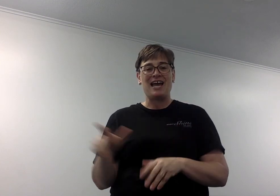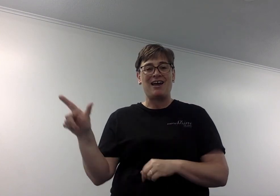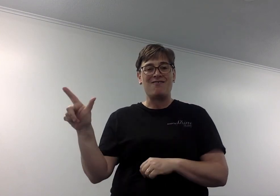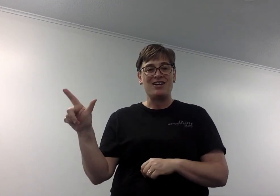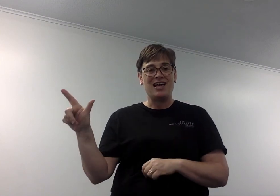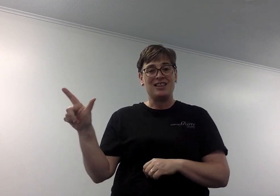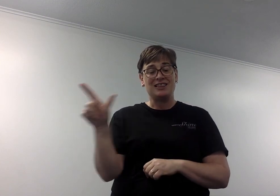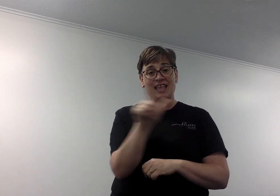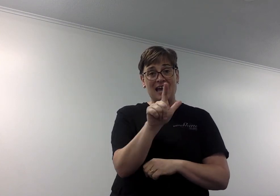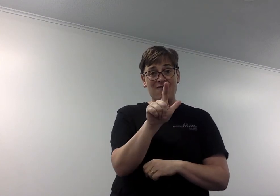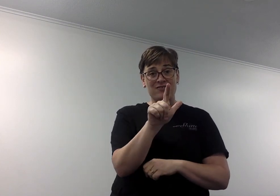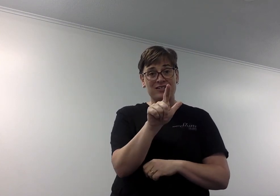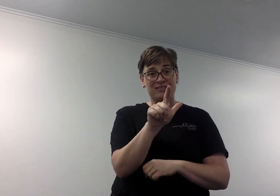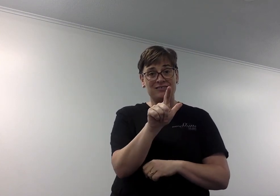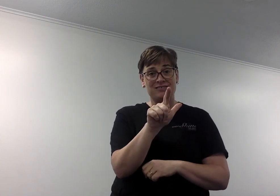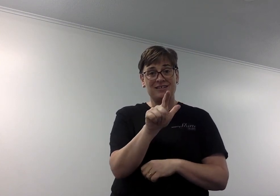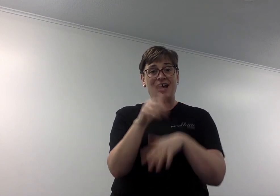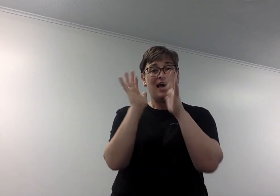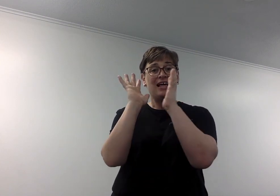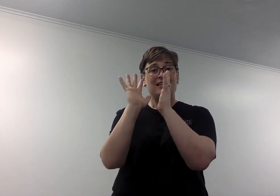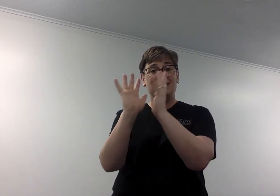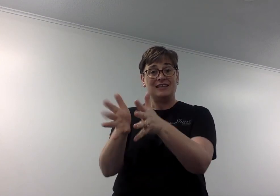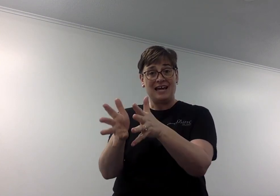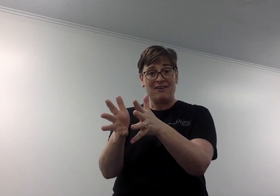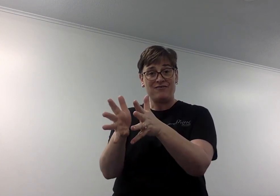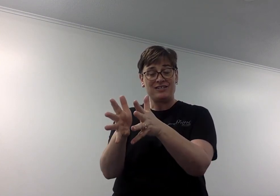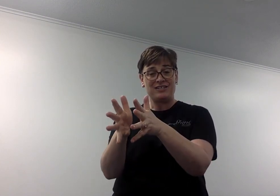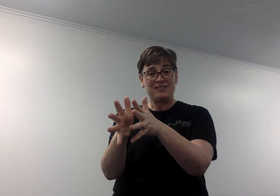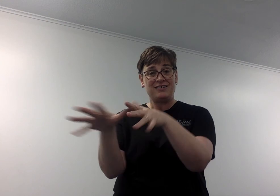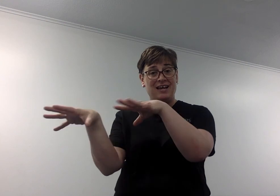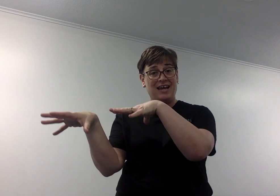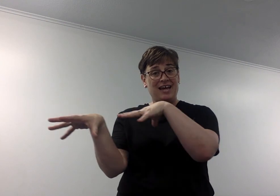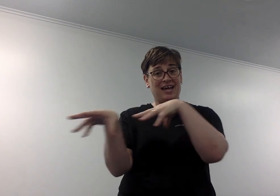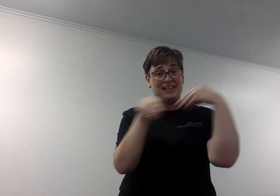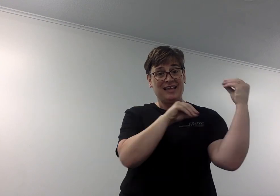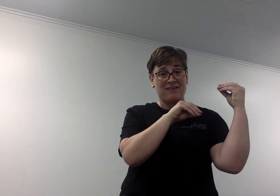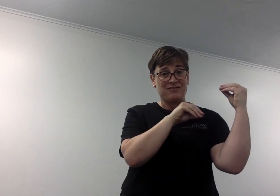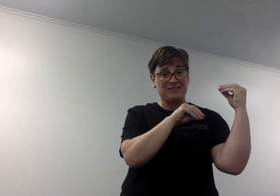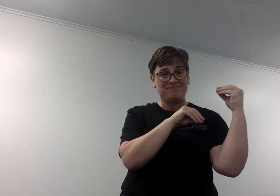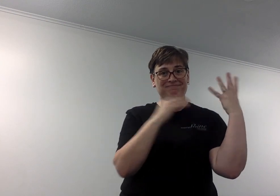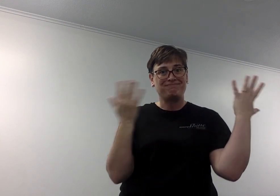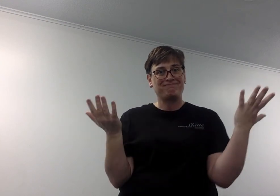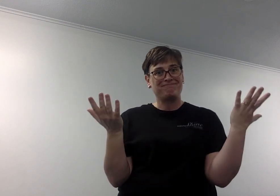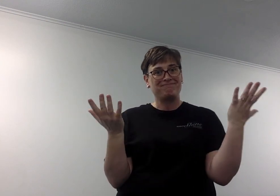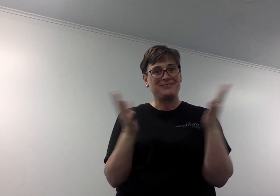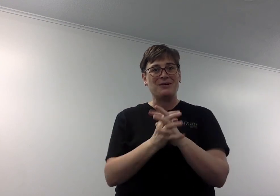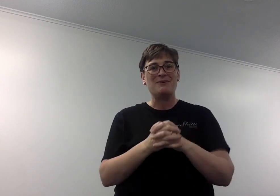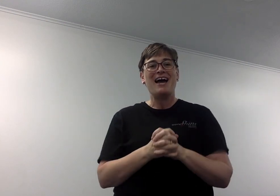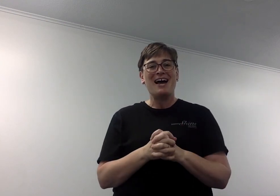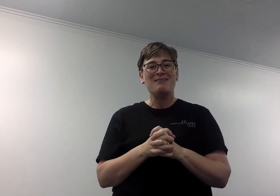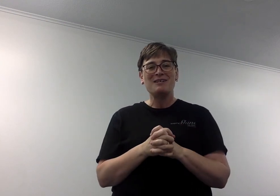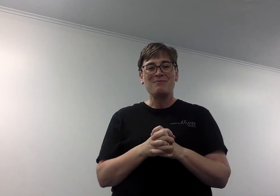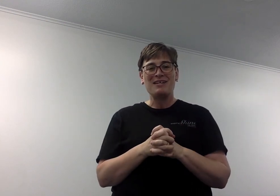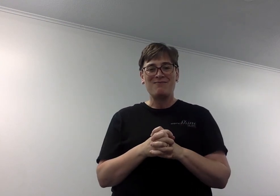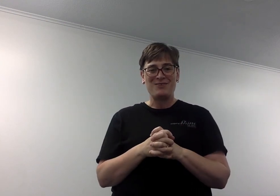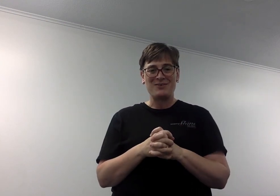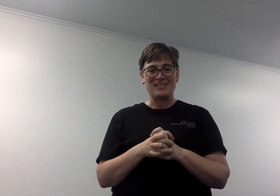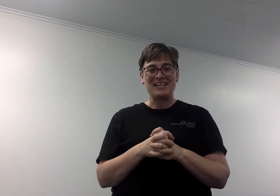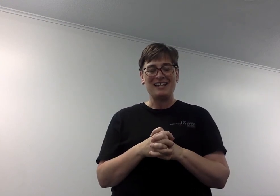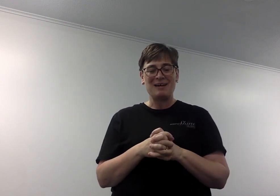have left, left, and left. So I know it can be confusing, so